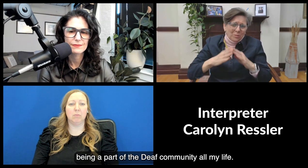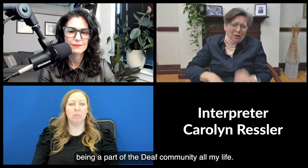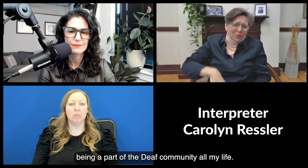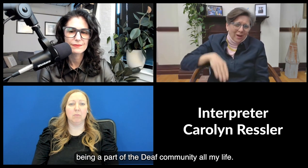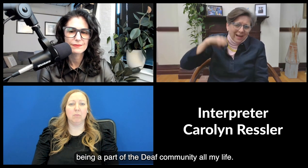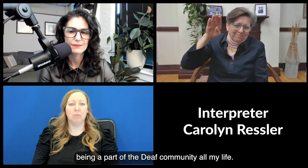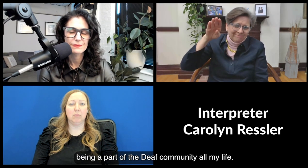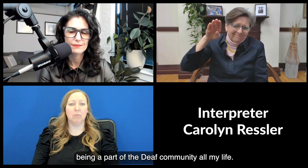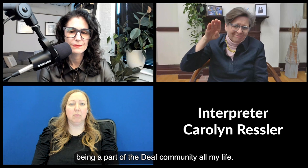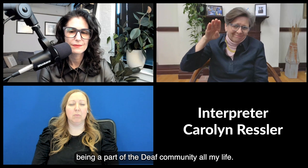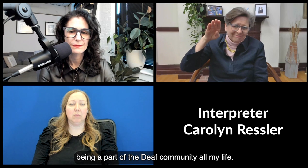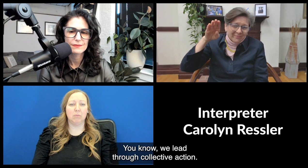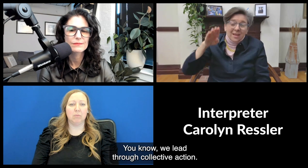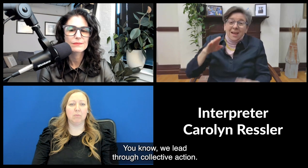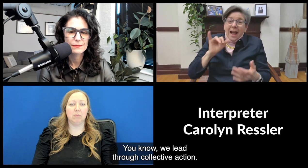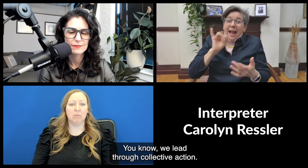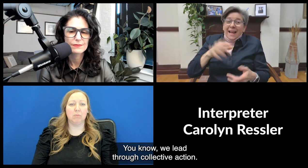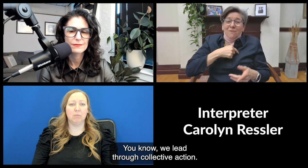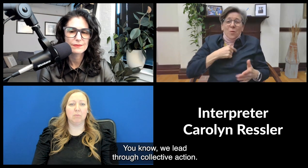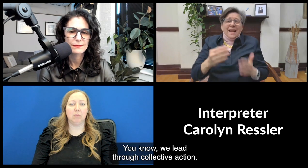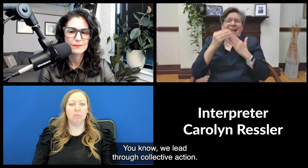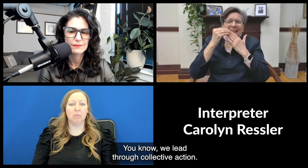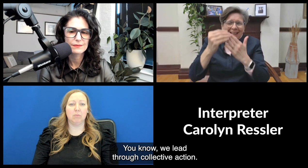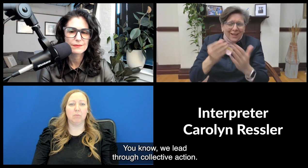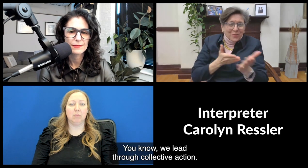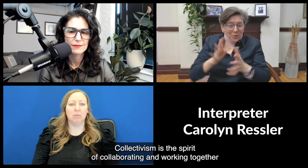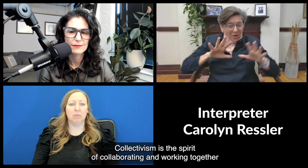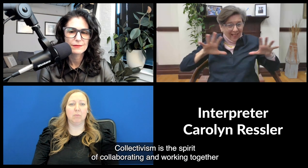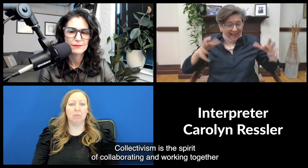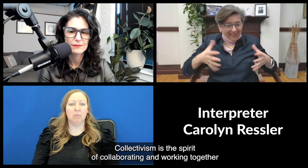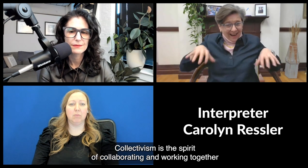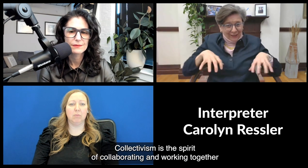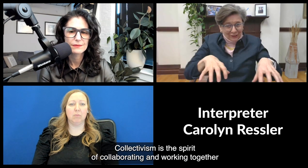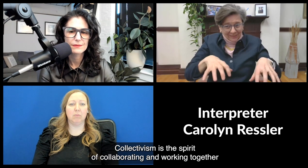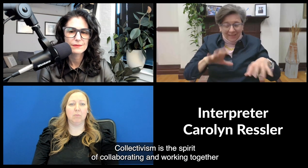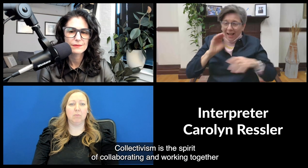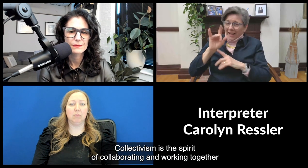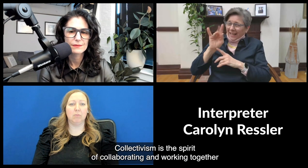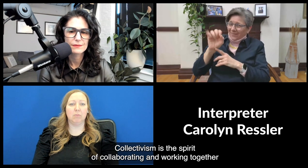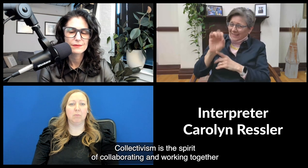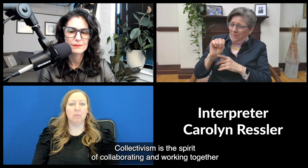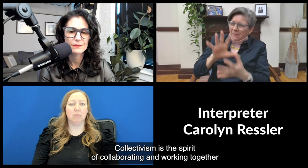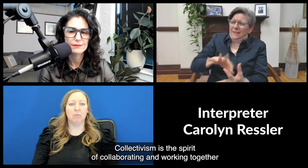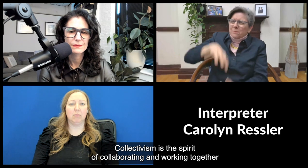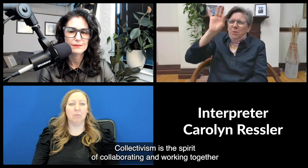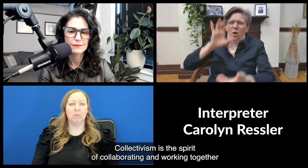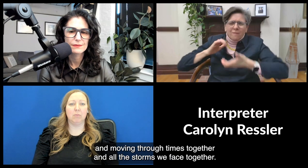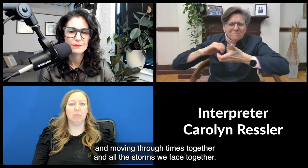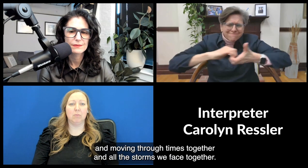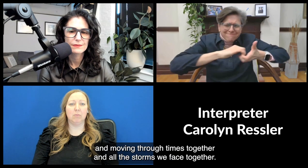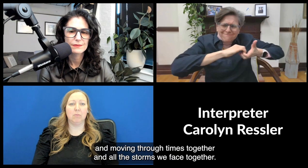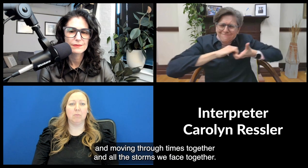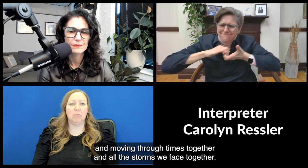collectivism. And that's something that I've learned being a part of the deaf community all my life. You know, we lead through collective action.